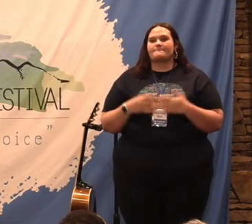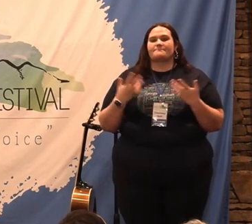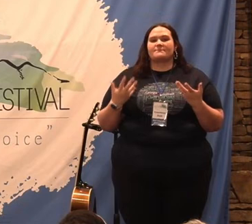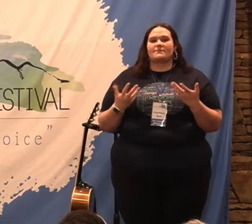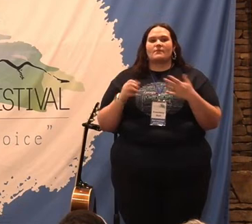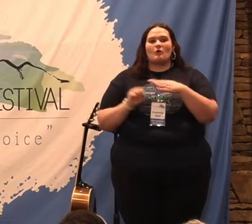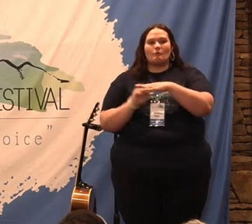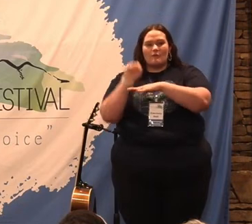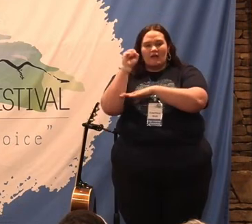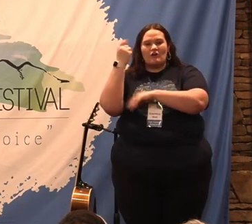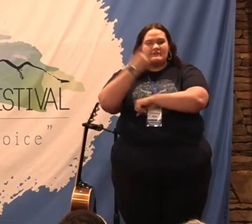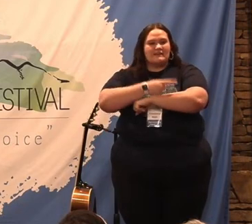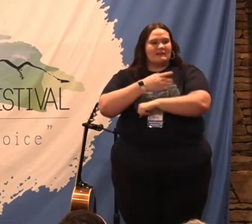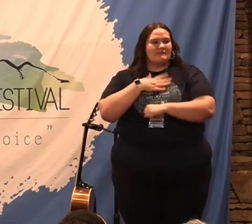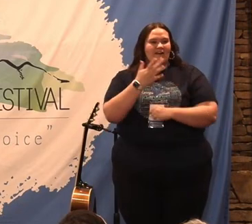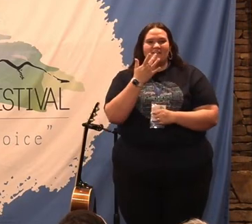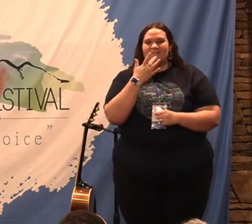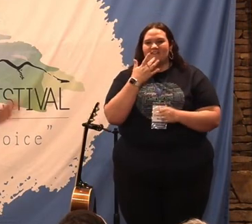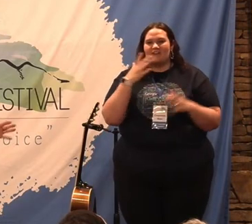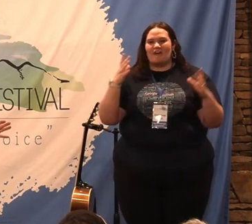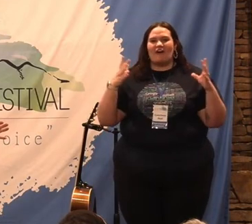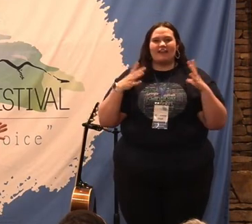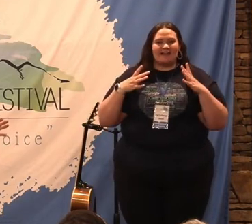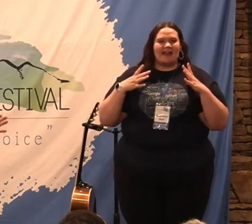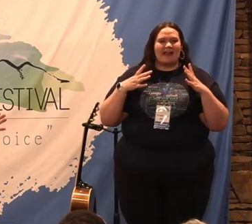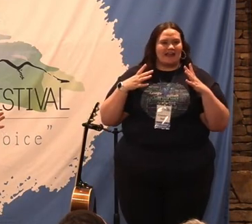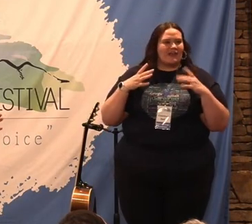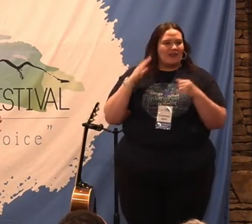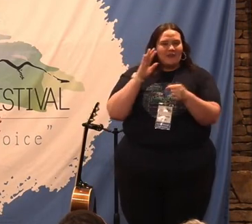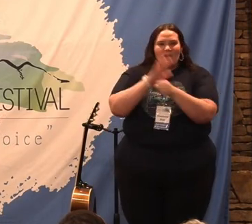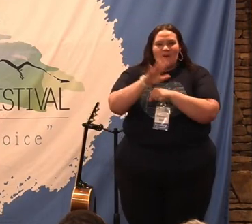Groundhog Day is my favorite holiday in the whole calendar.